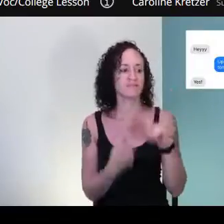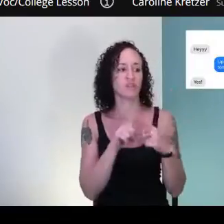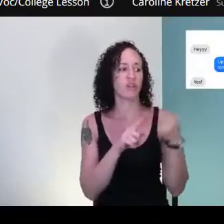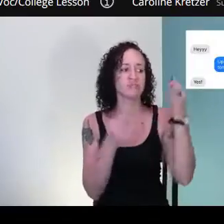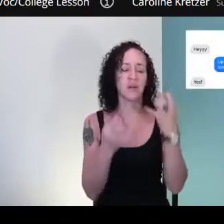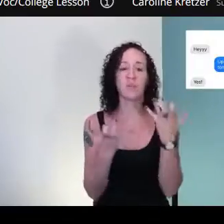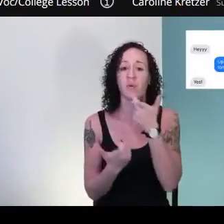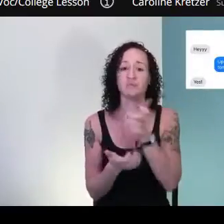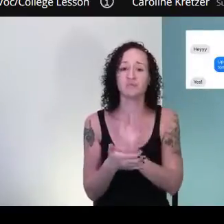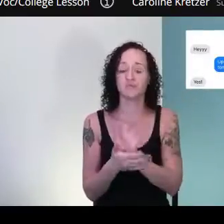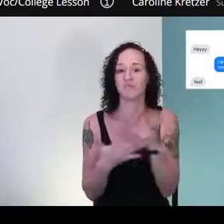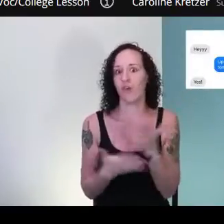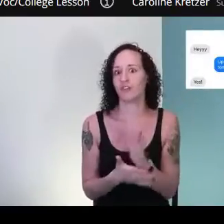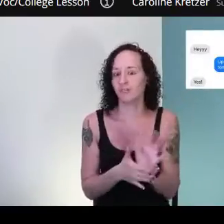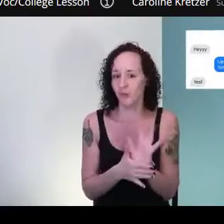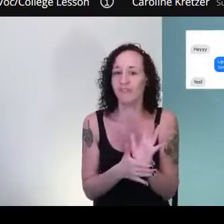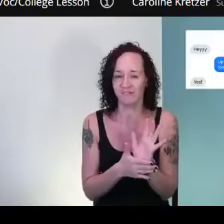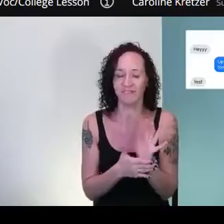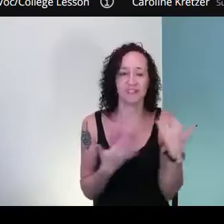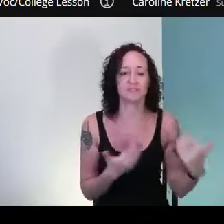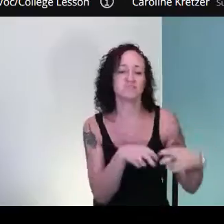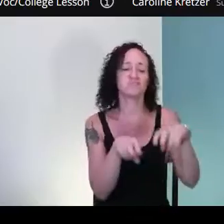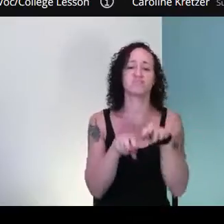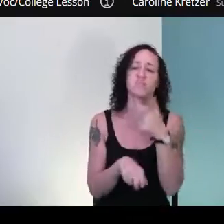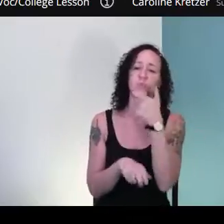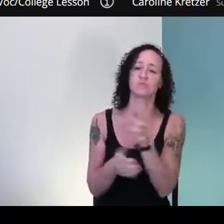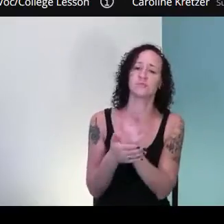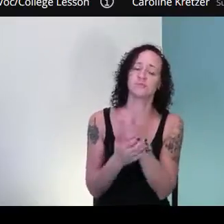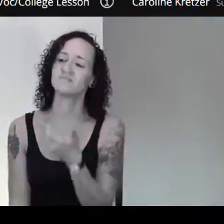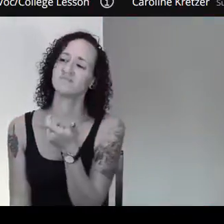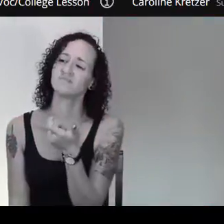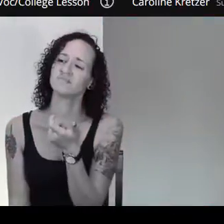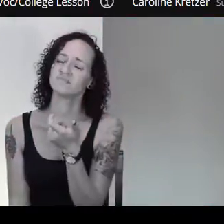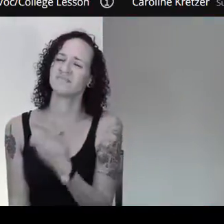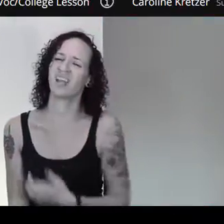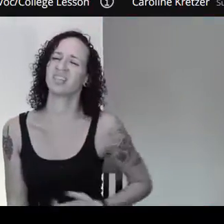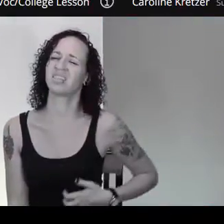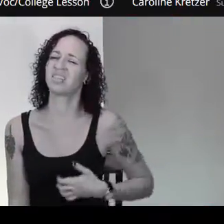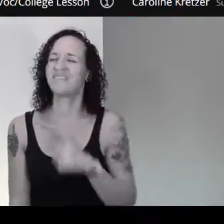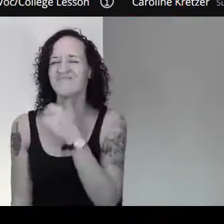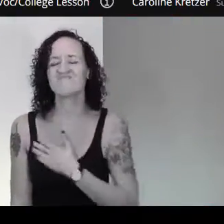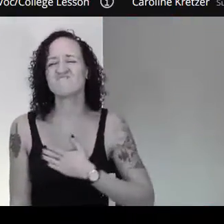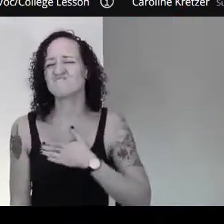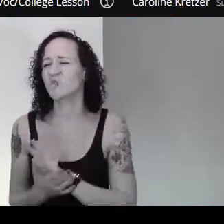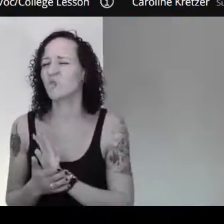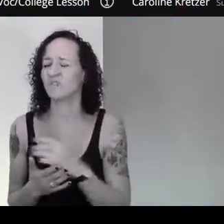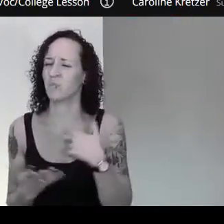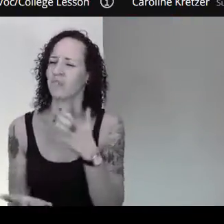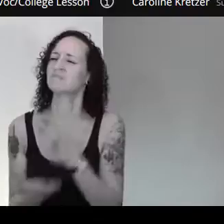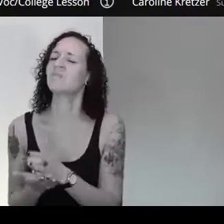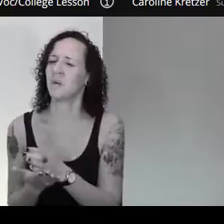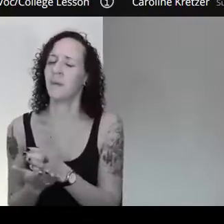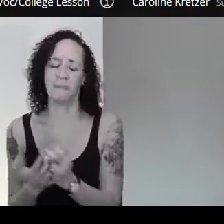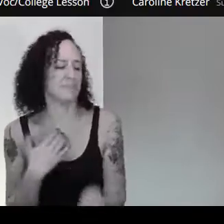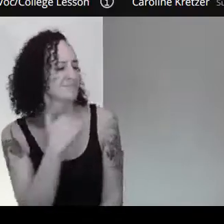How do we introduce students to the idea of social consent? Here's an example. So a friend wants to